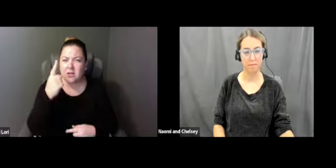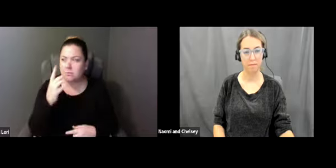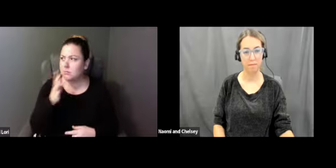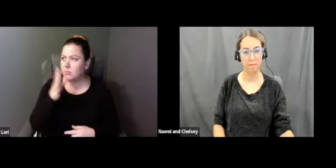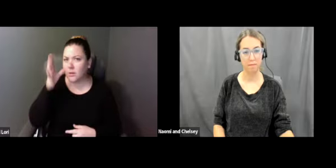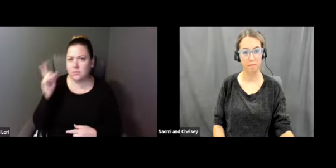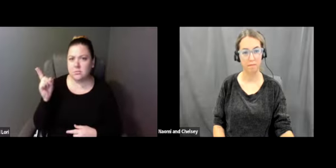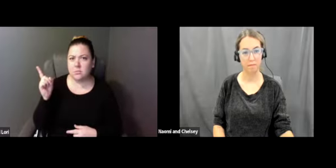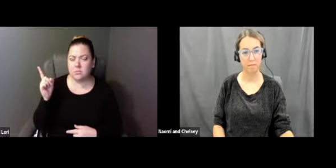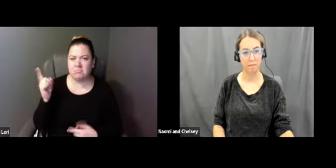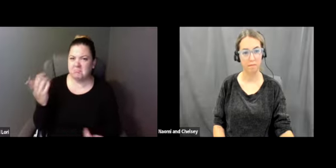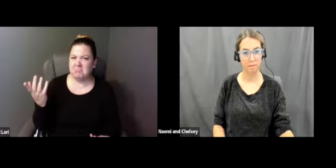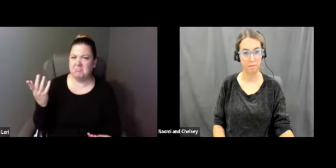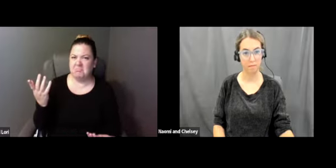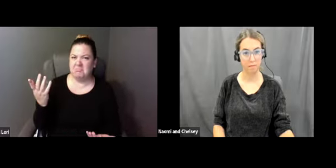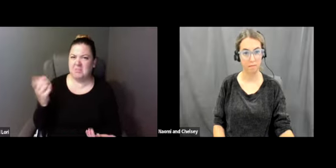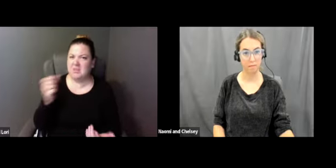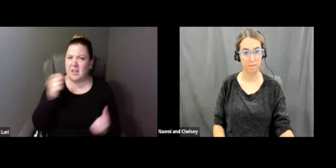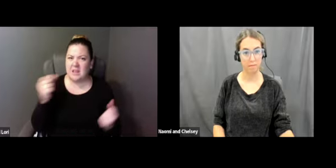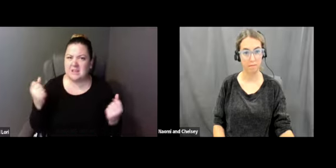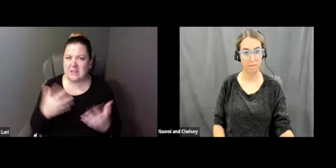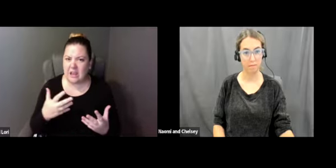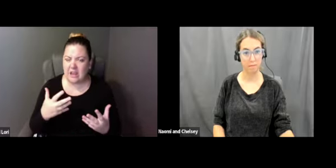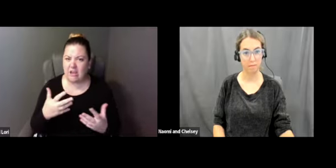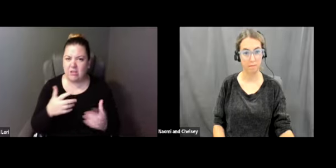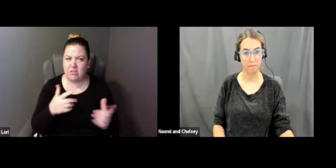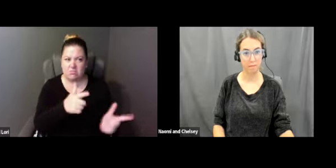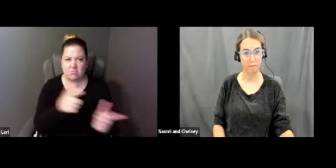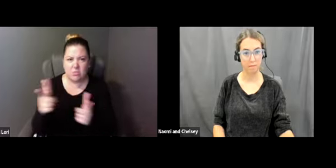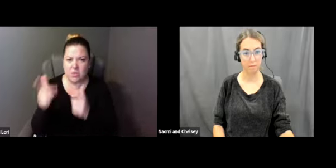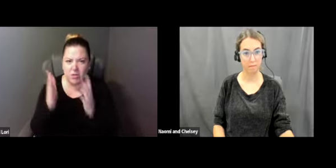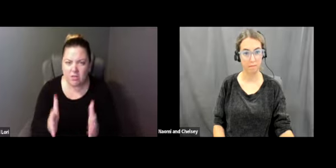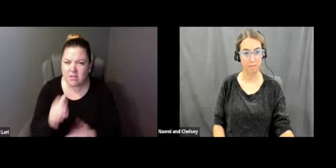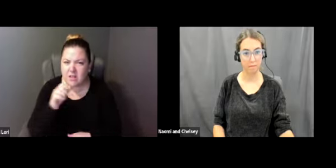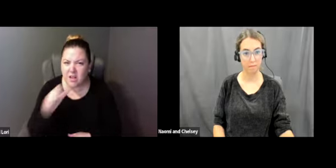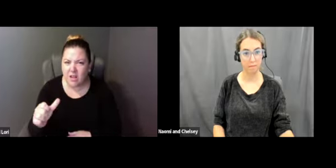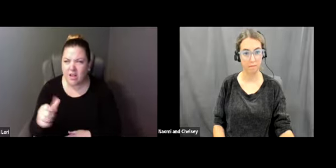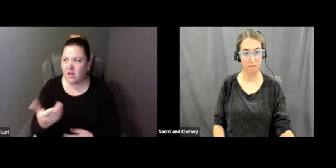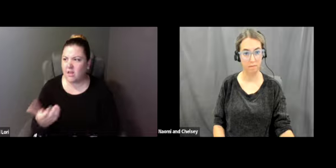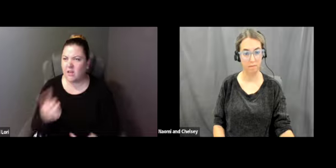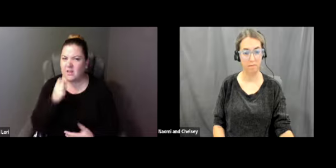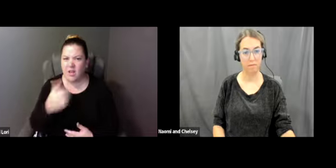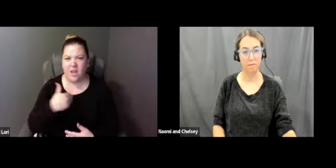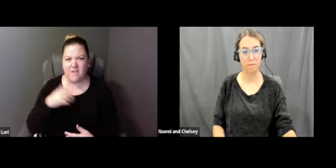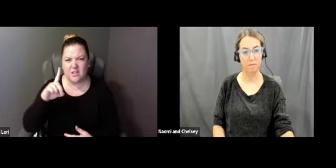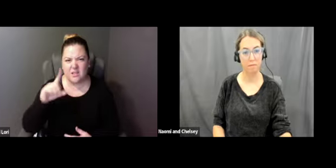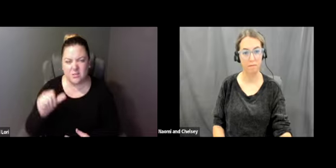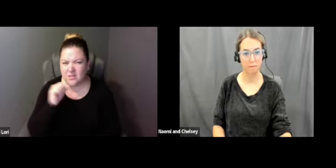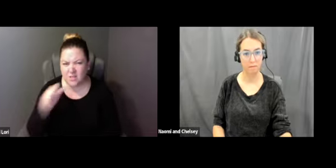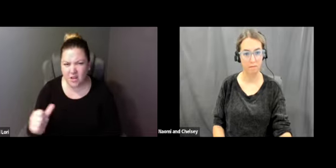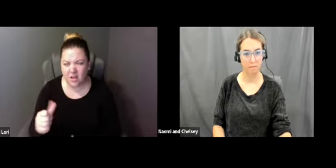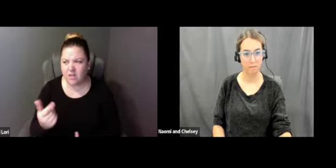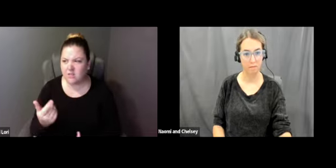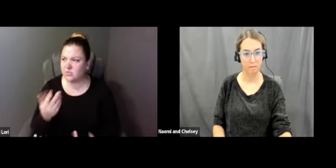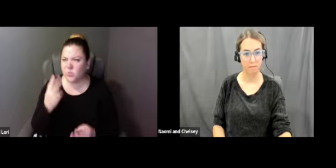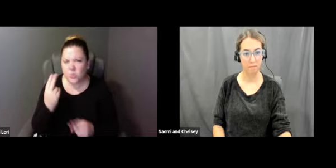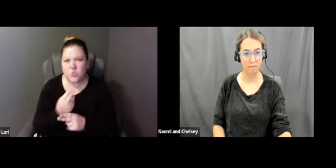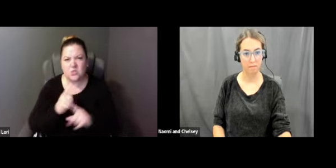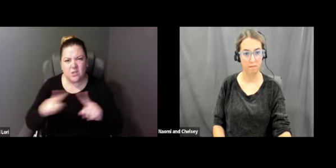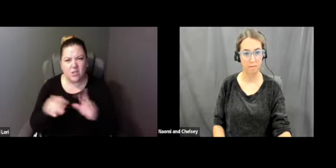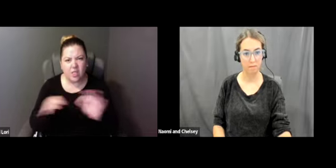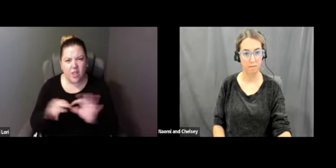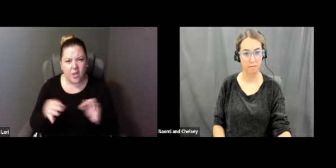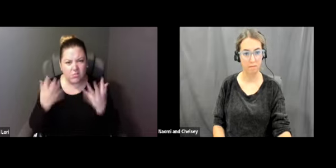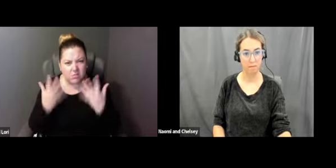like, just spoke a different language. It wasn't a disability. So it's really always hard to understand that. And even now as an adult, you try to go